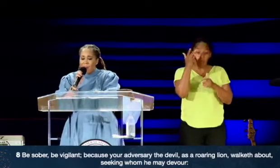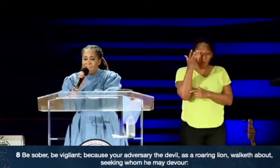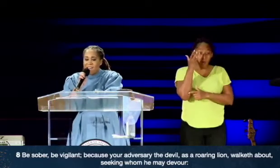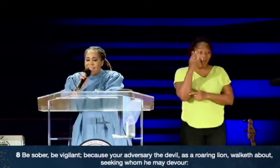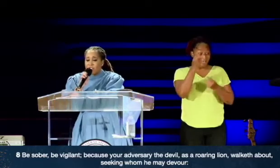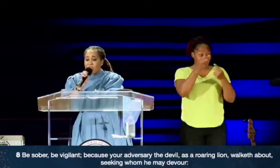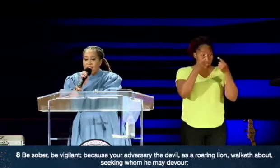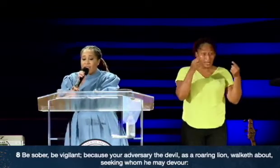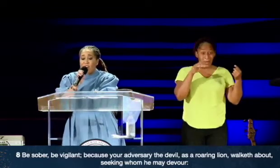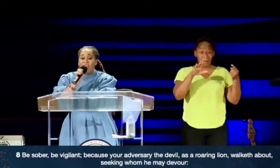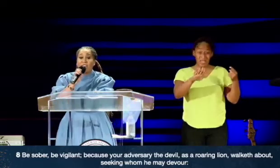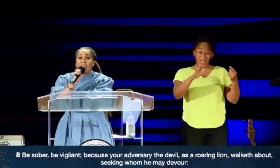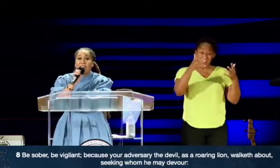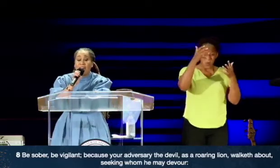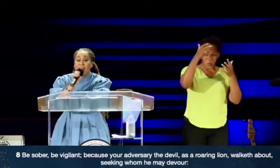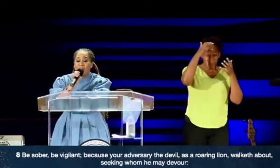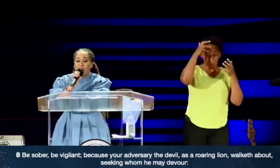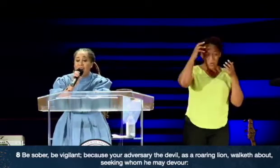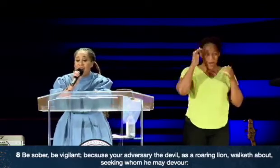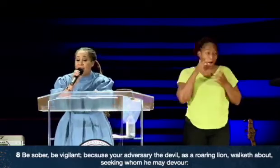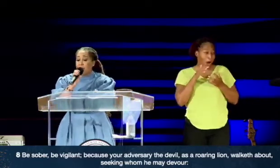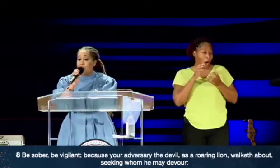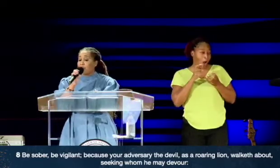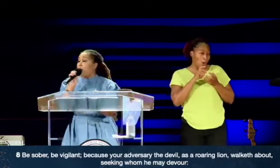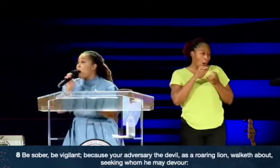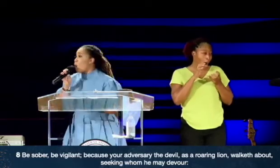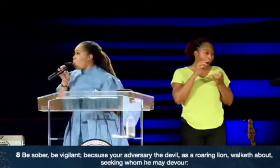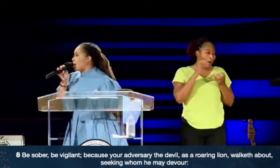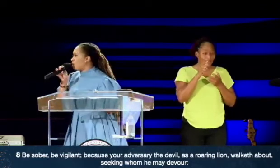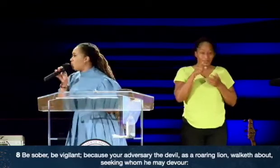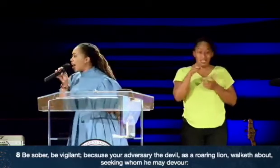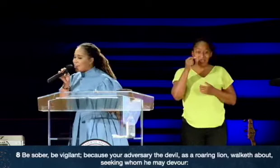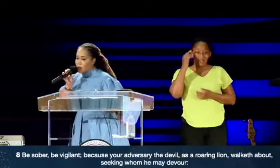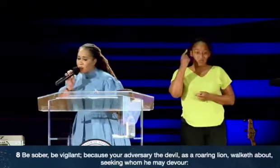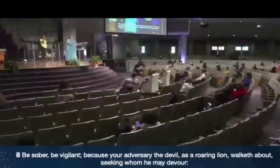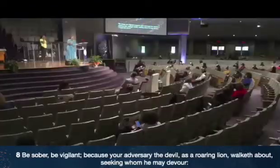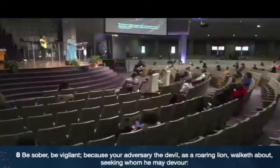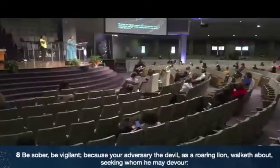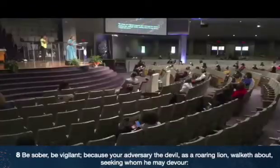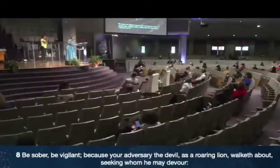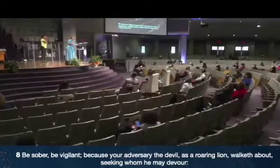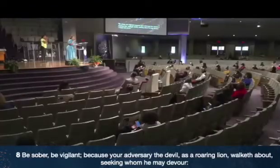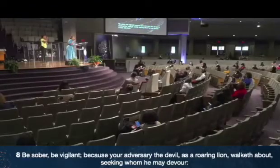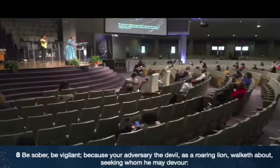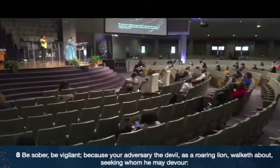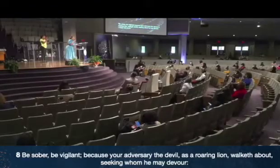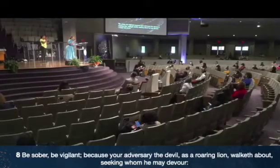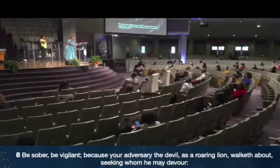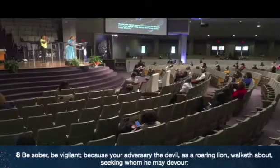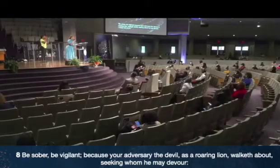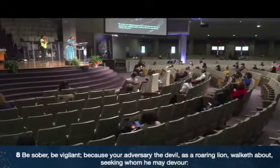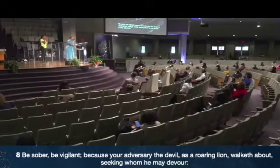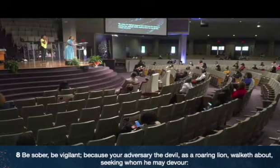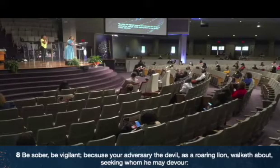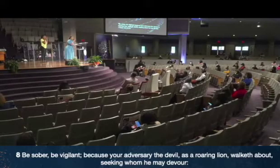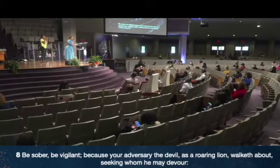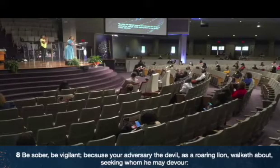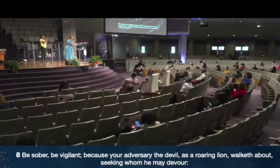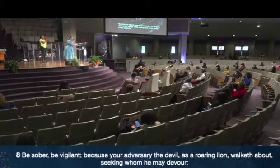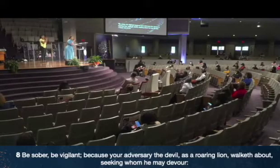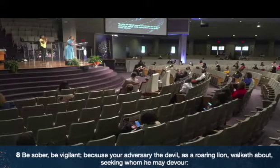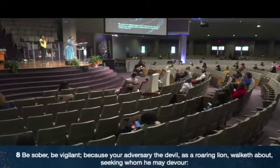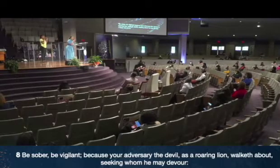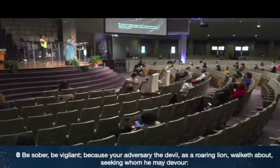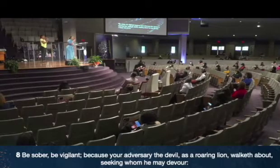devour. It's a never-ending game of tag, and he's always vying to be it. But if you know his tactics,